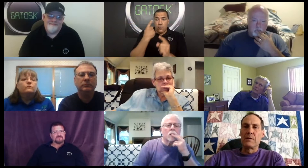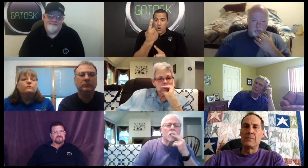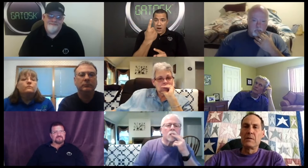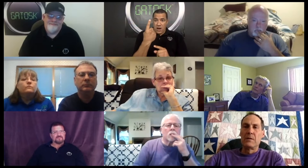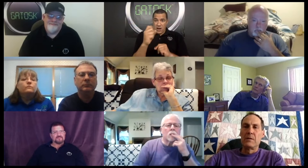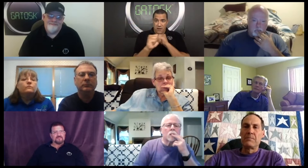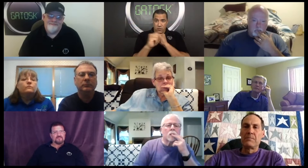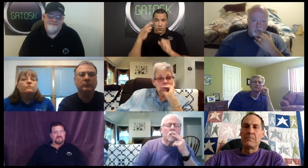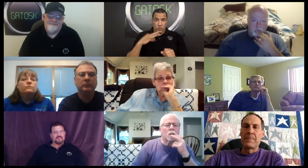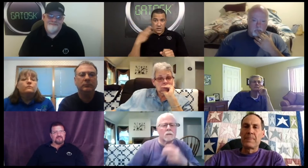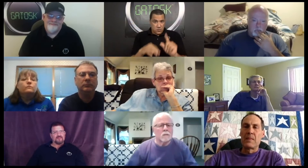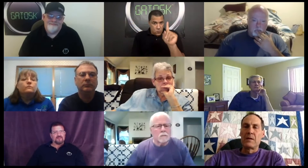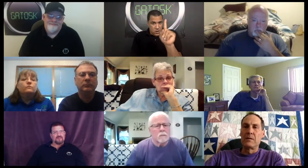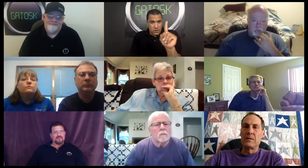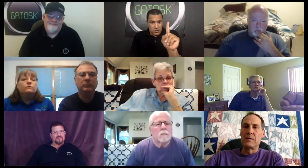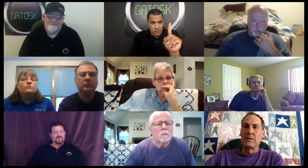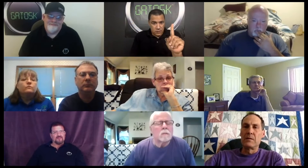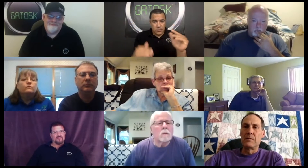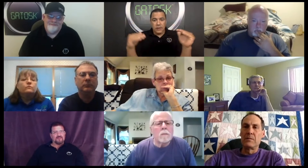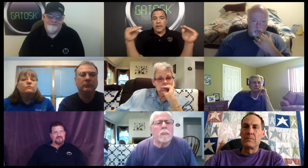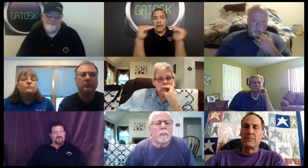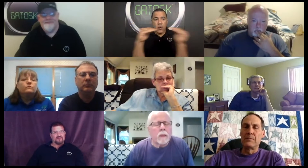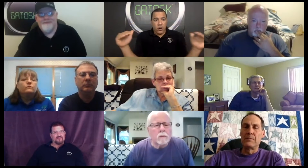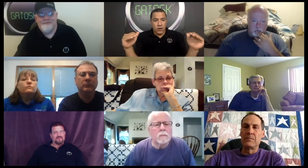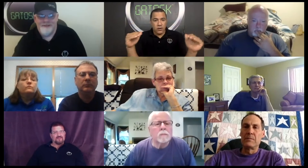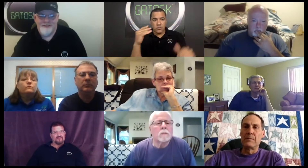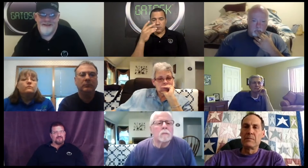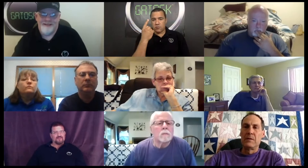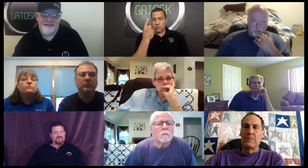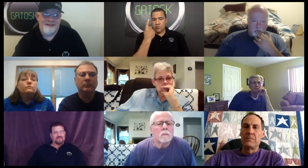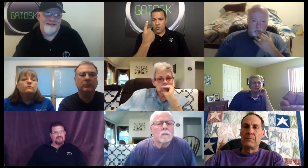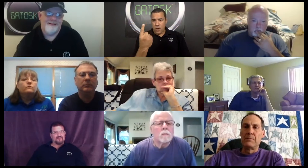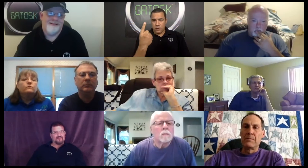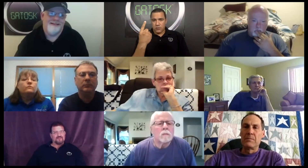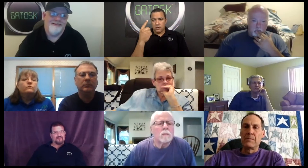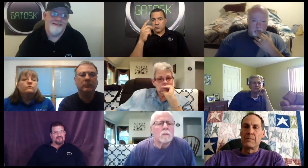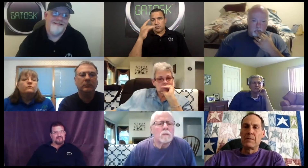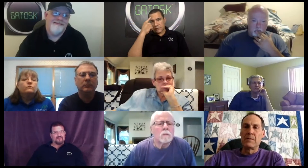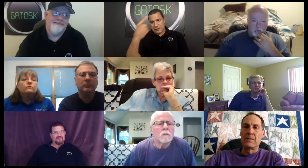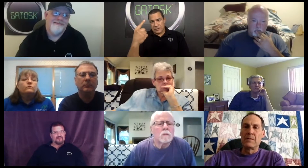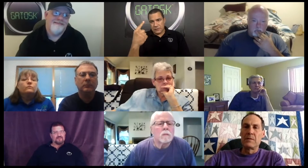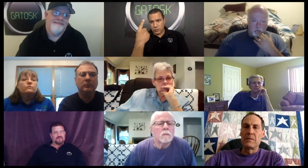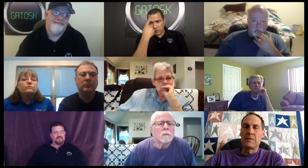that. One advertising credit is equal to 1